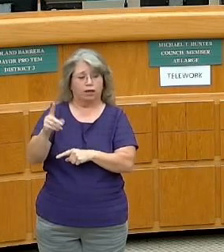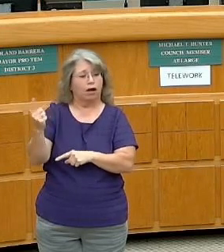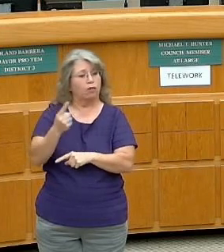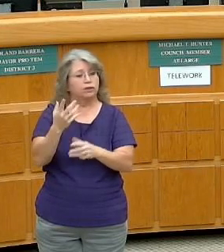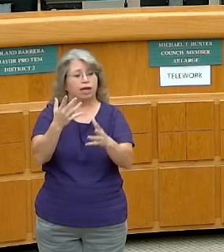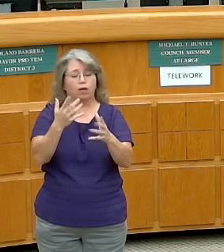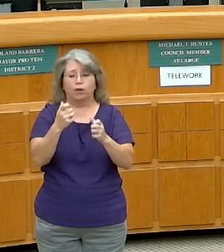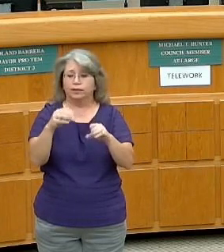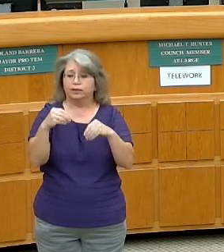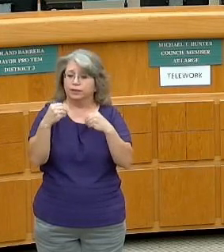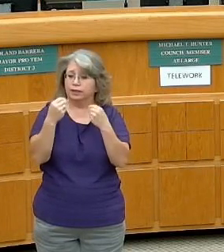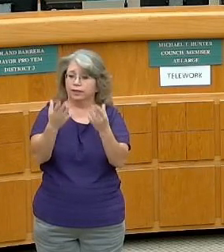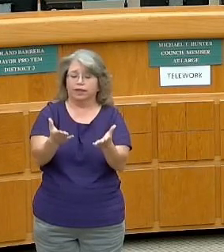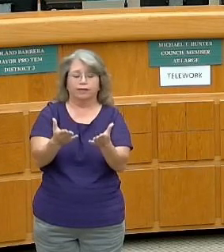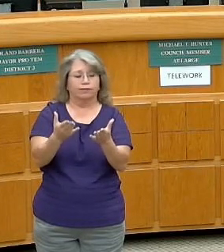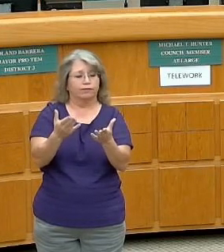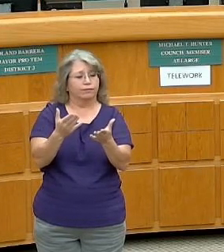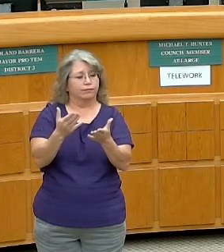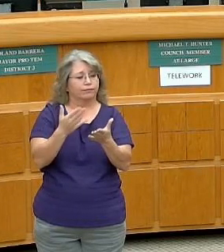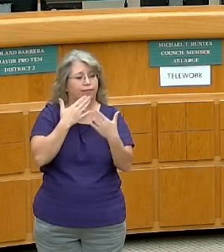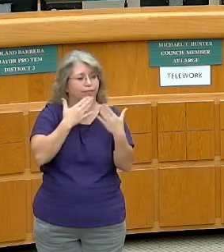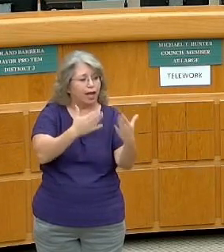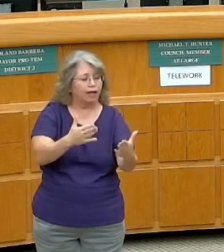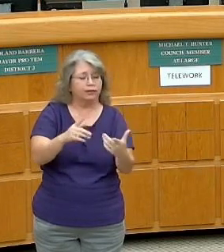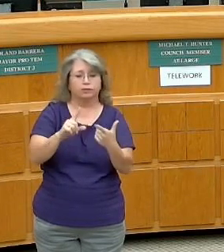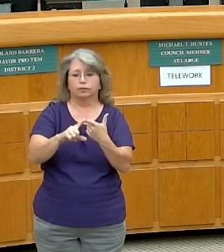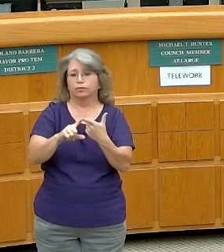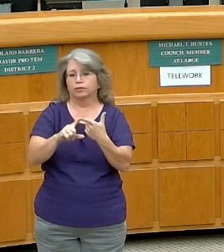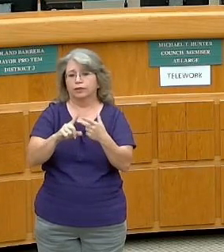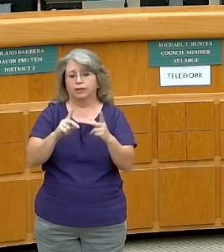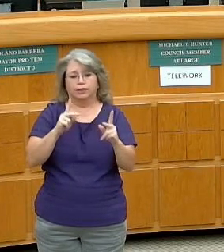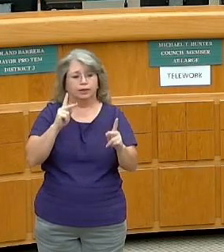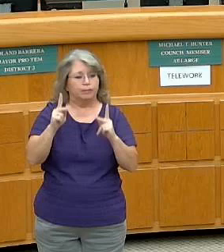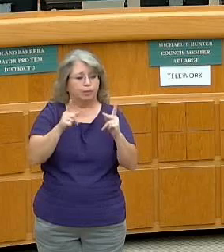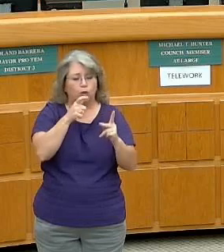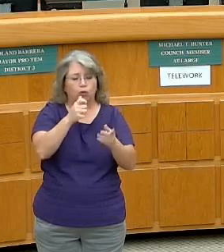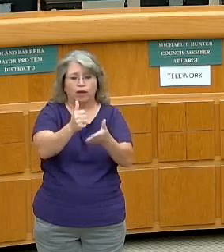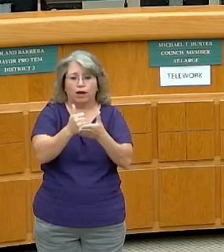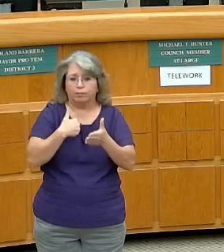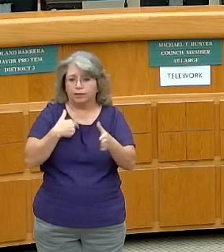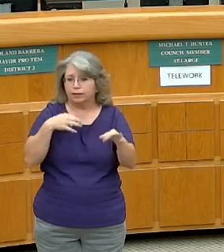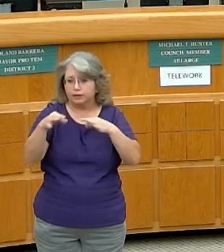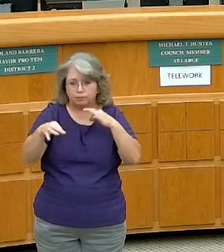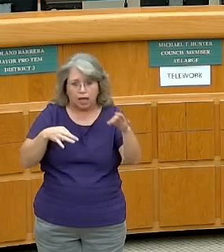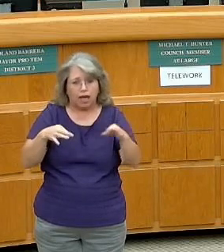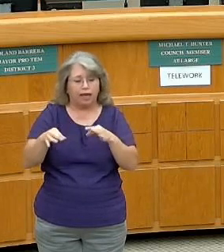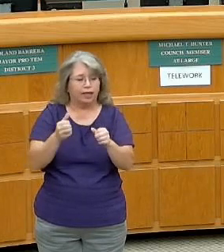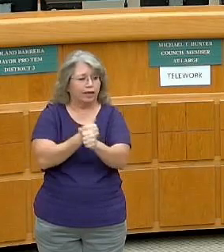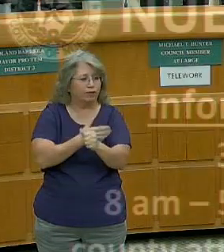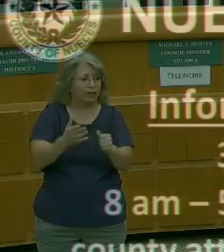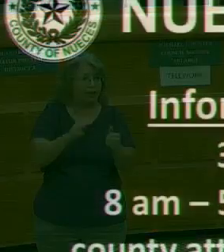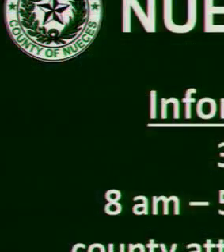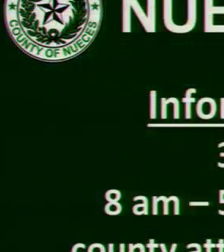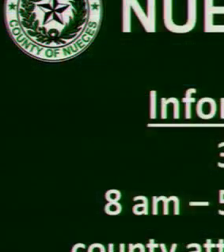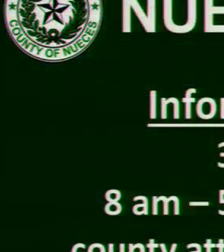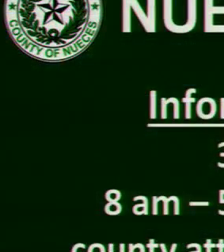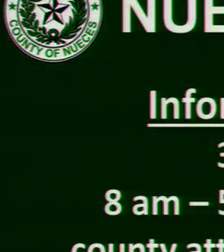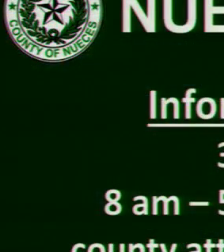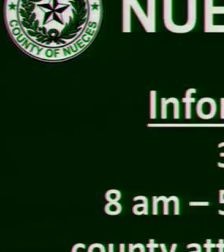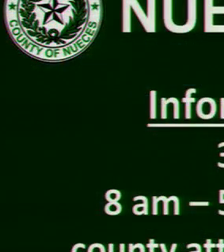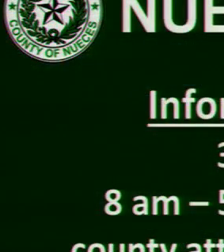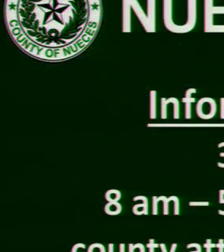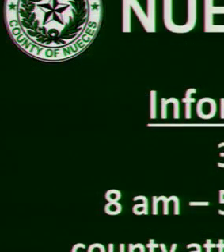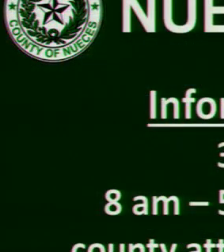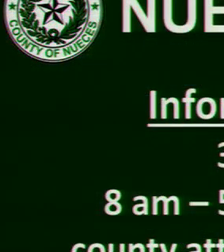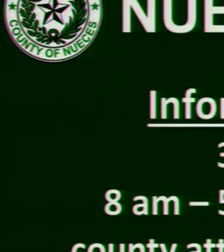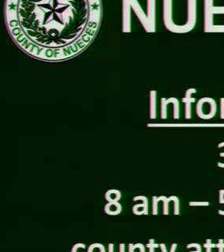me explain the orders from the city staff and the county staff. And I will say that I believe by working together, after